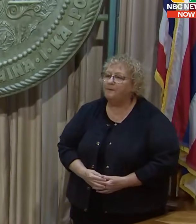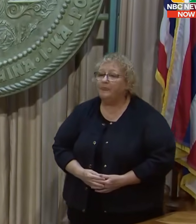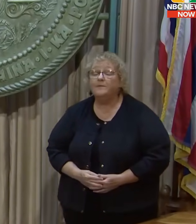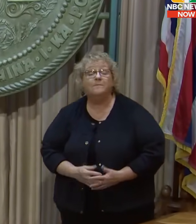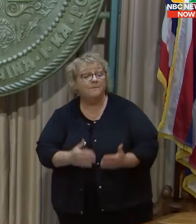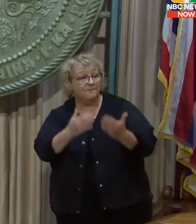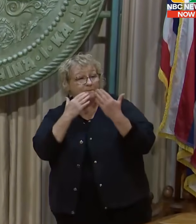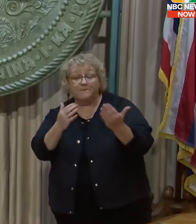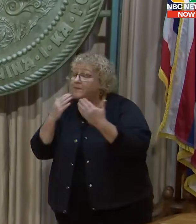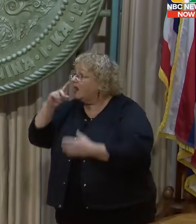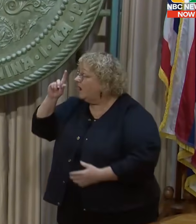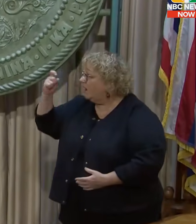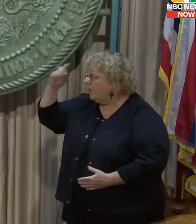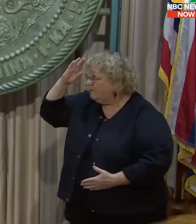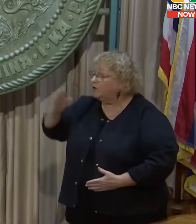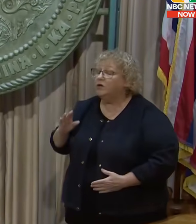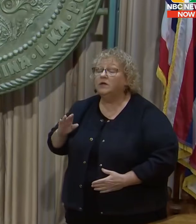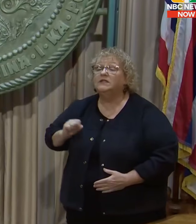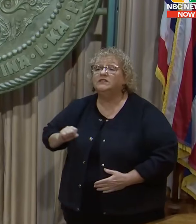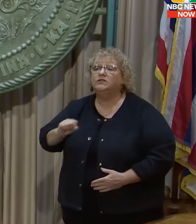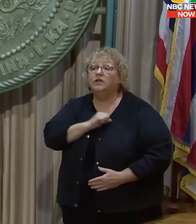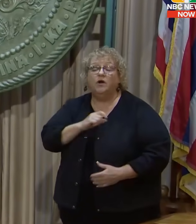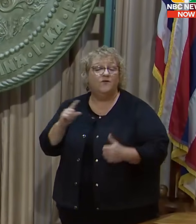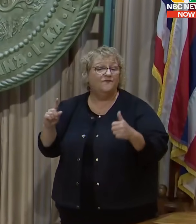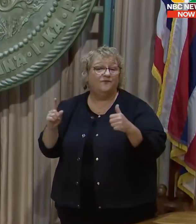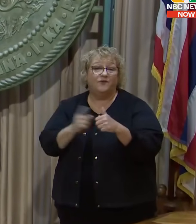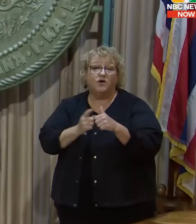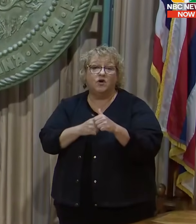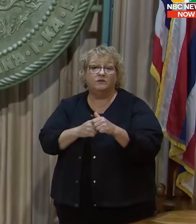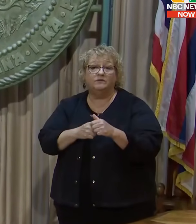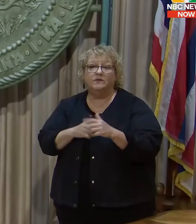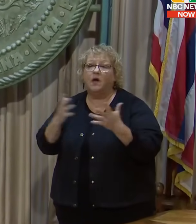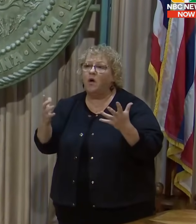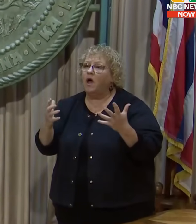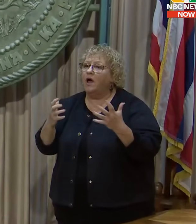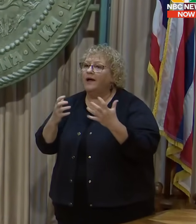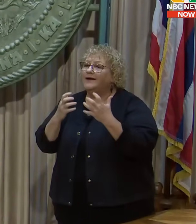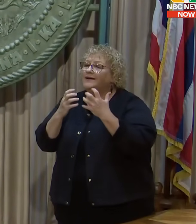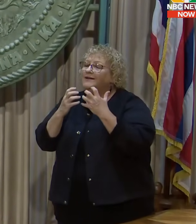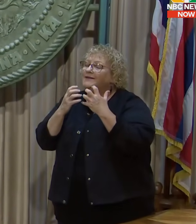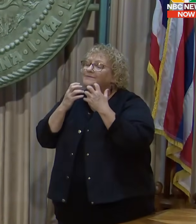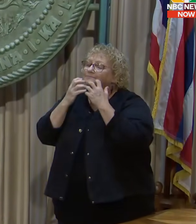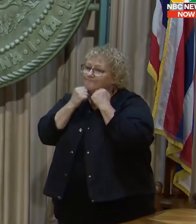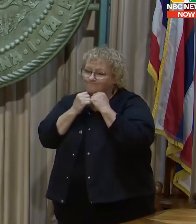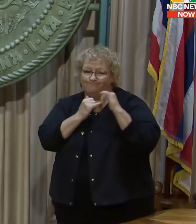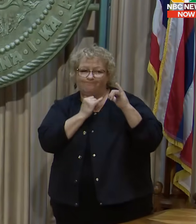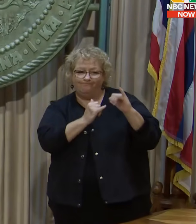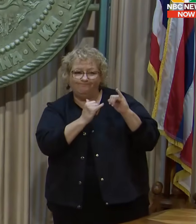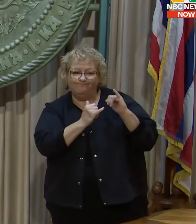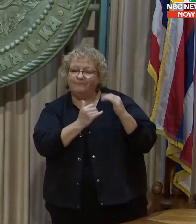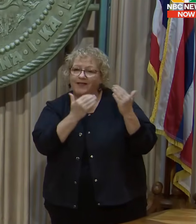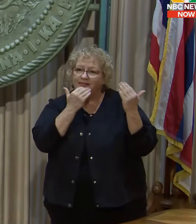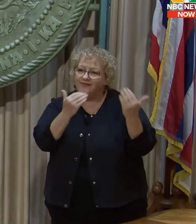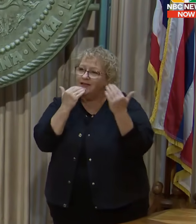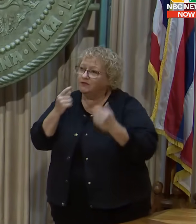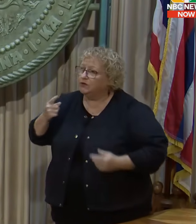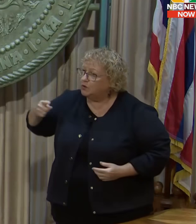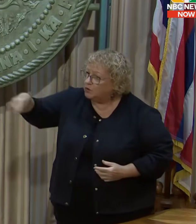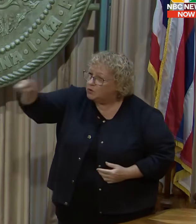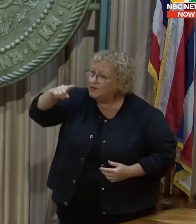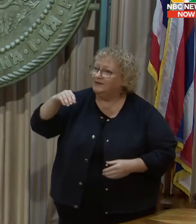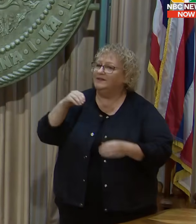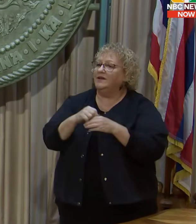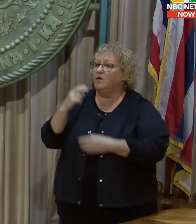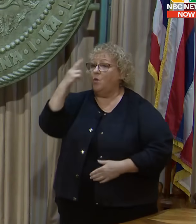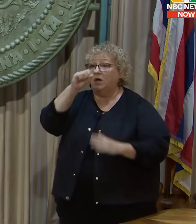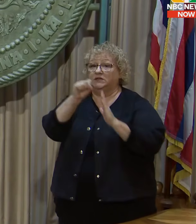Thank you, Governor, Senator Schatz. The first and foremost thing I want to do is to embrace their comments, to say thank you to each and all of you throughout our